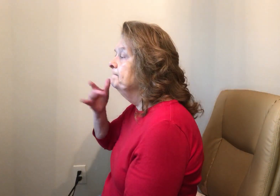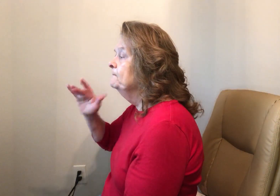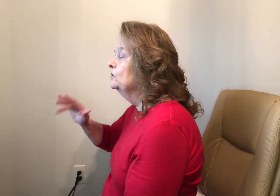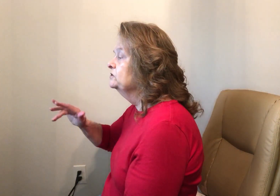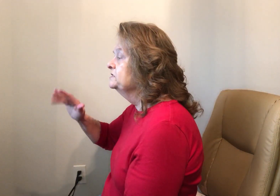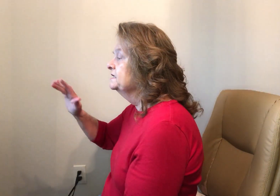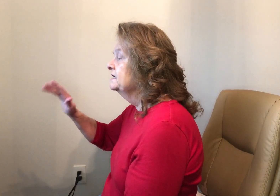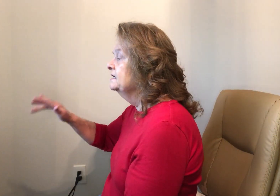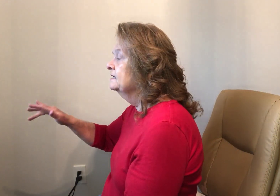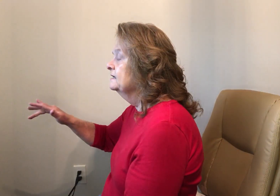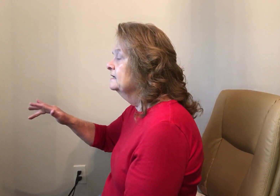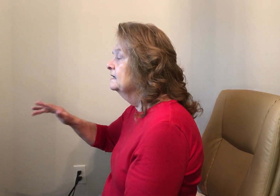Mercy,